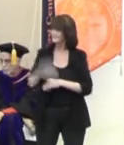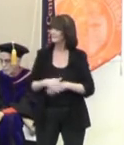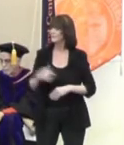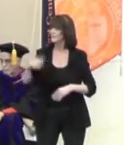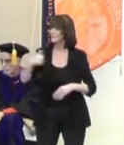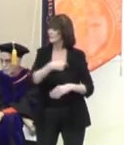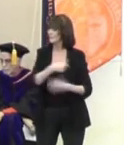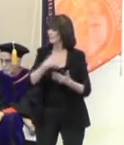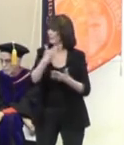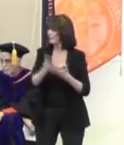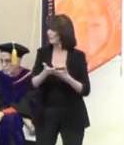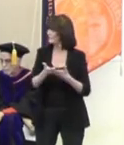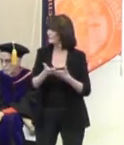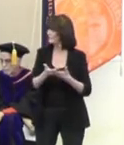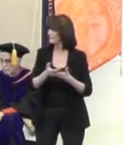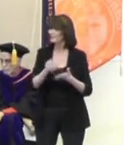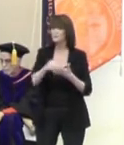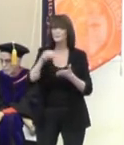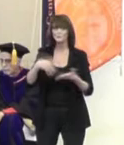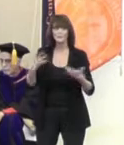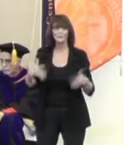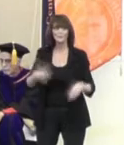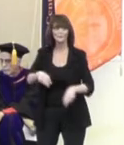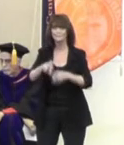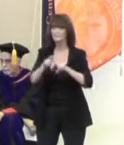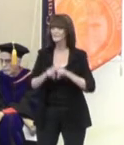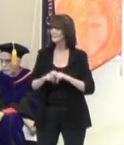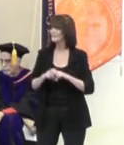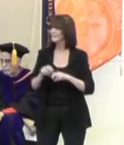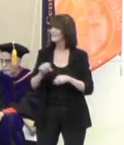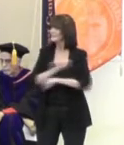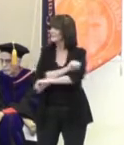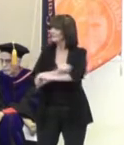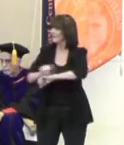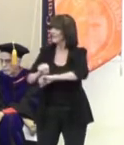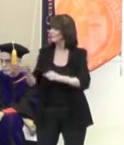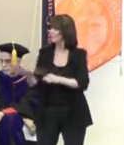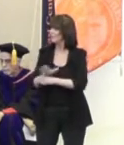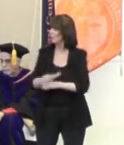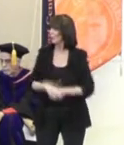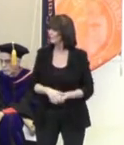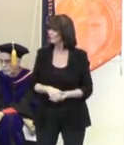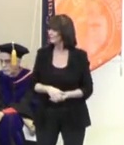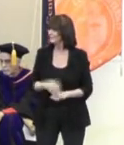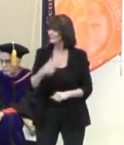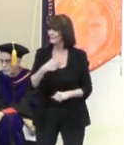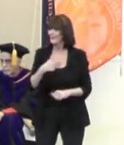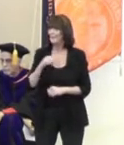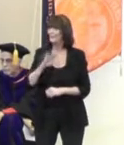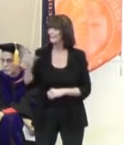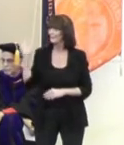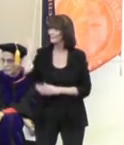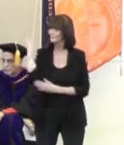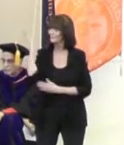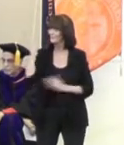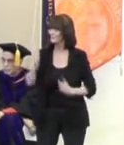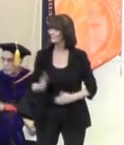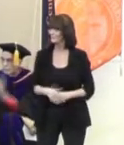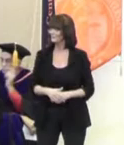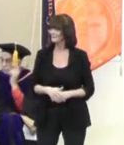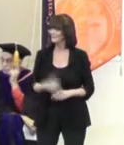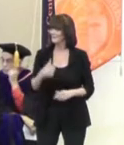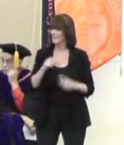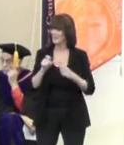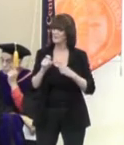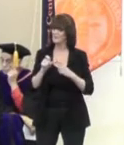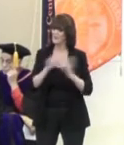and the students were already in. The stage was already full, and I'm their speaker. And I run